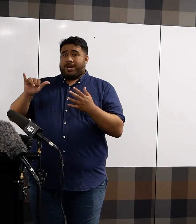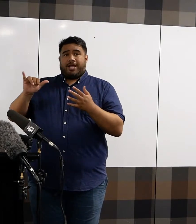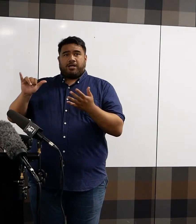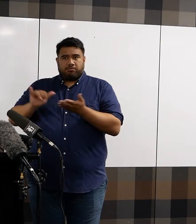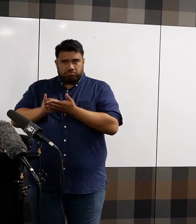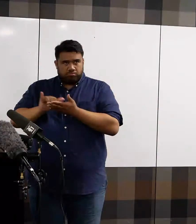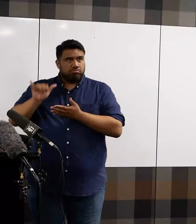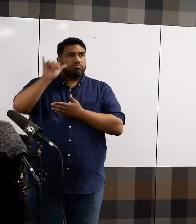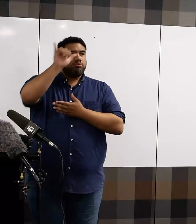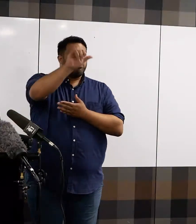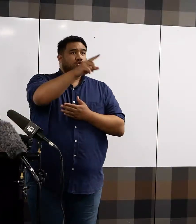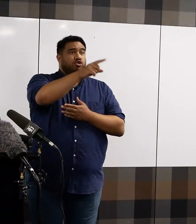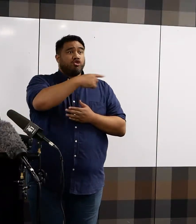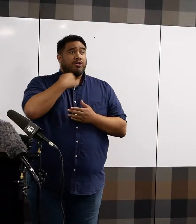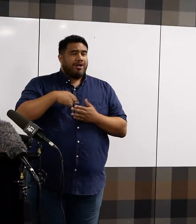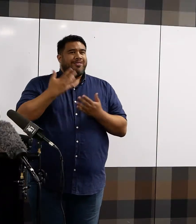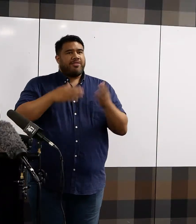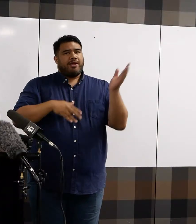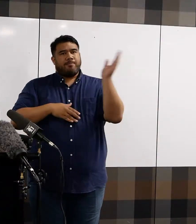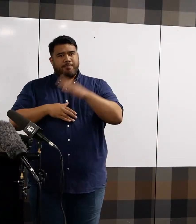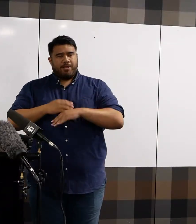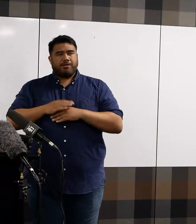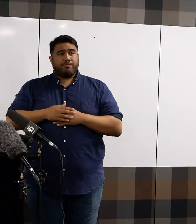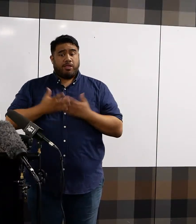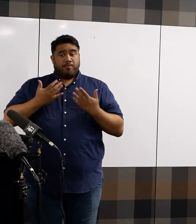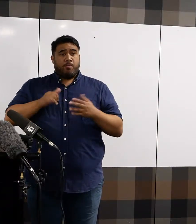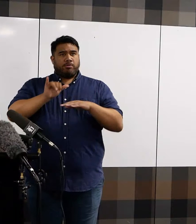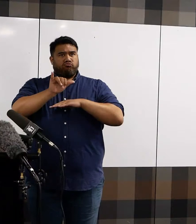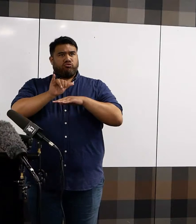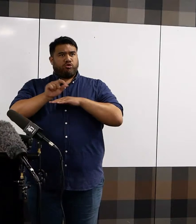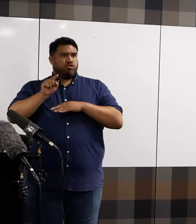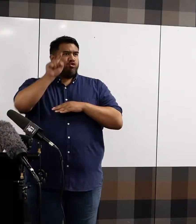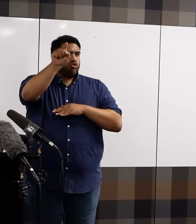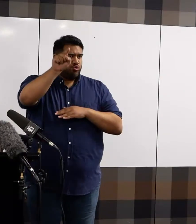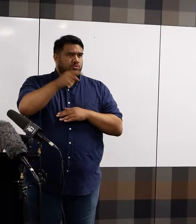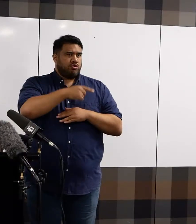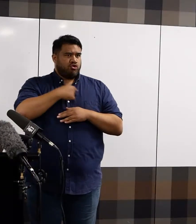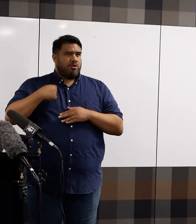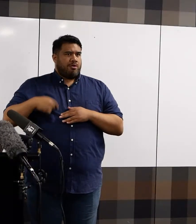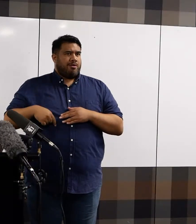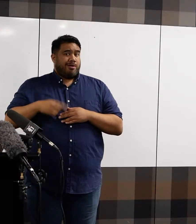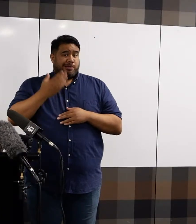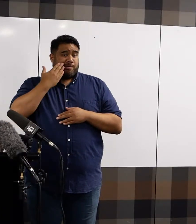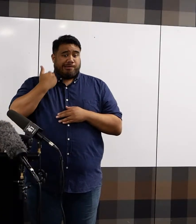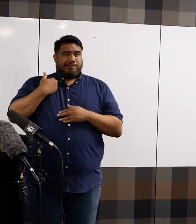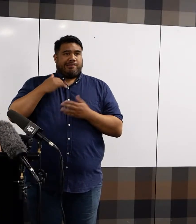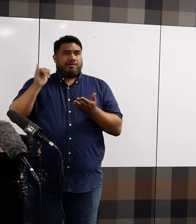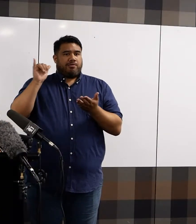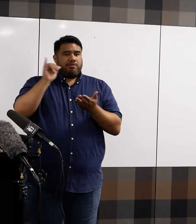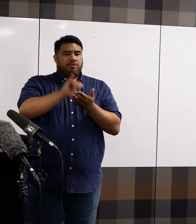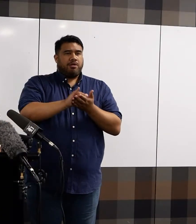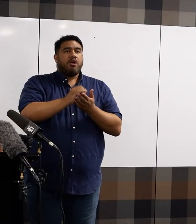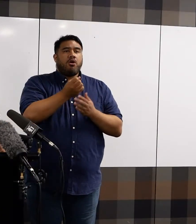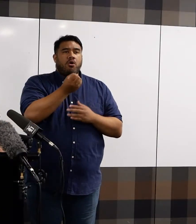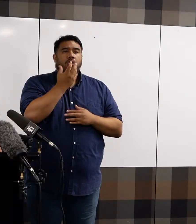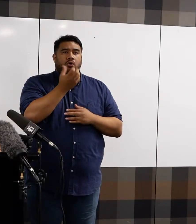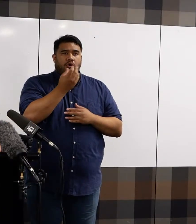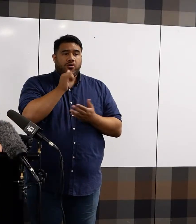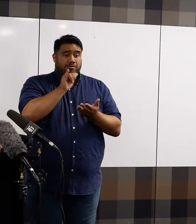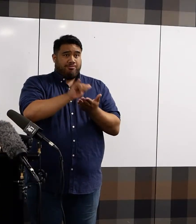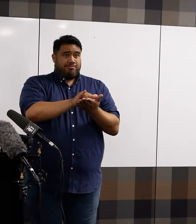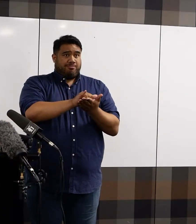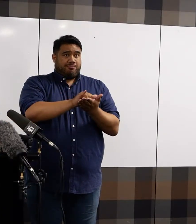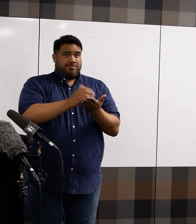Zealand flight that's currently on its way to Wuhan via Hong Kong. As I think you know, the aircraft has landed in